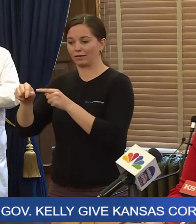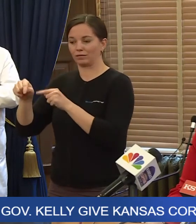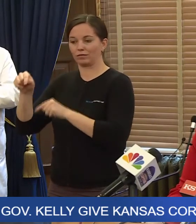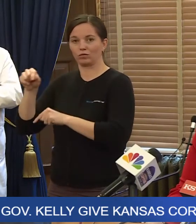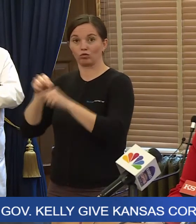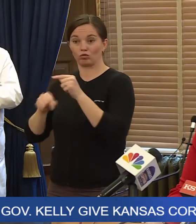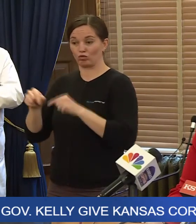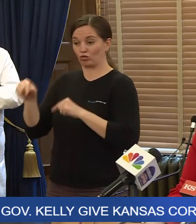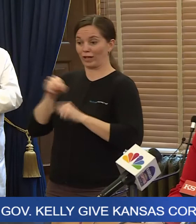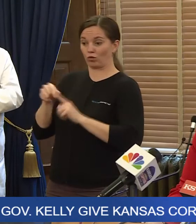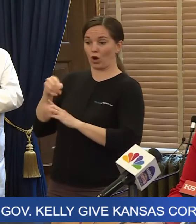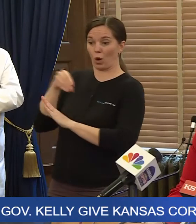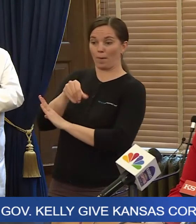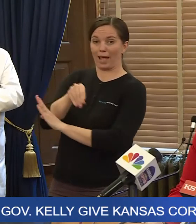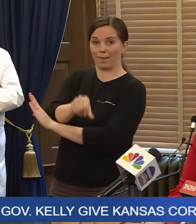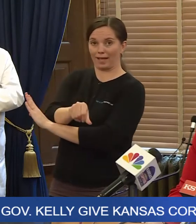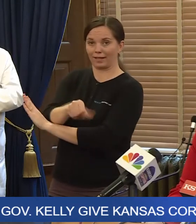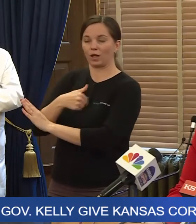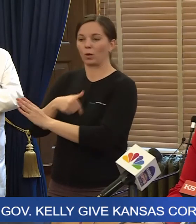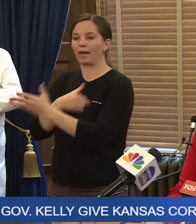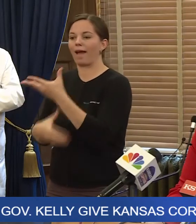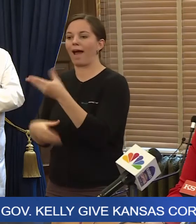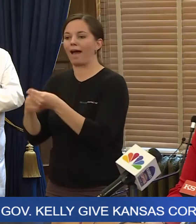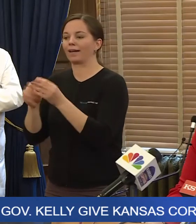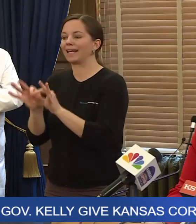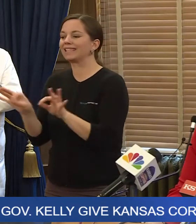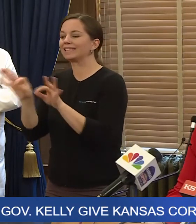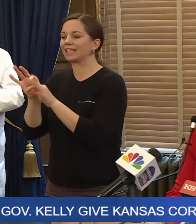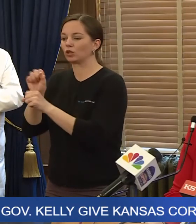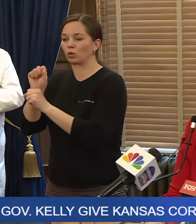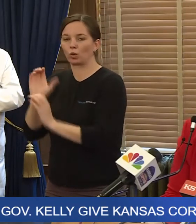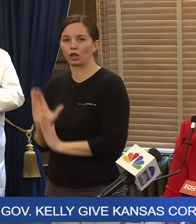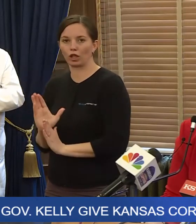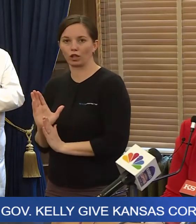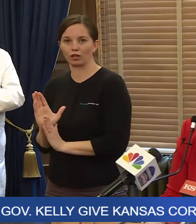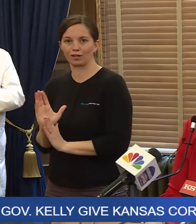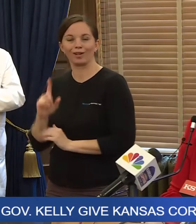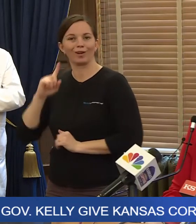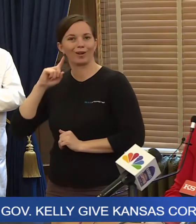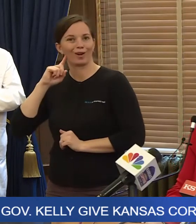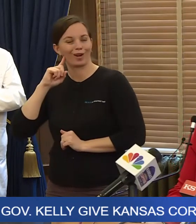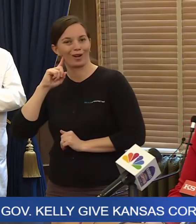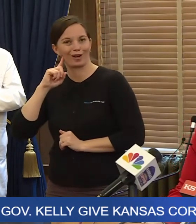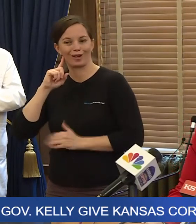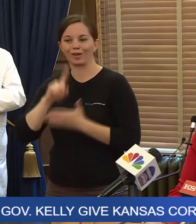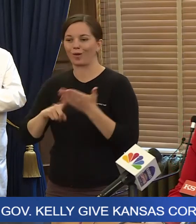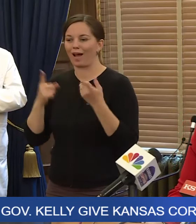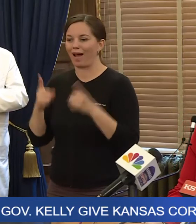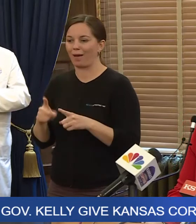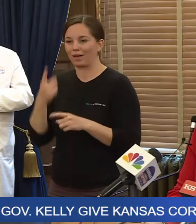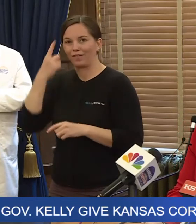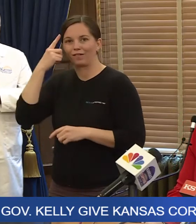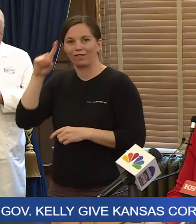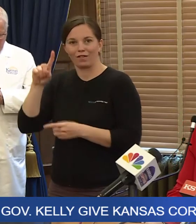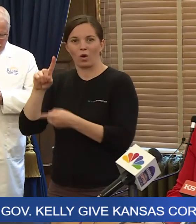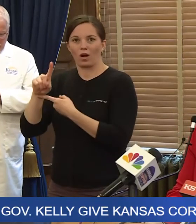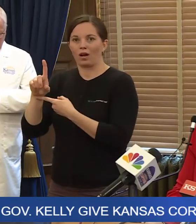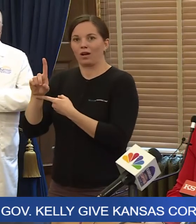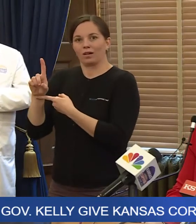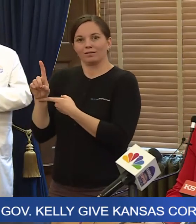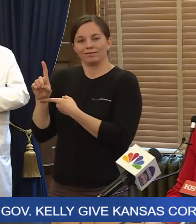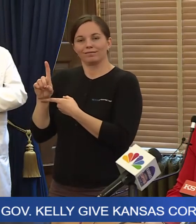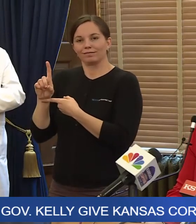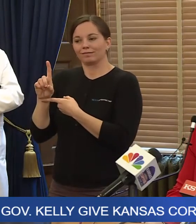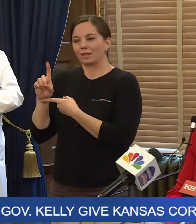we added in the essential workers. As we just heard what happened, the corrections facility, that is a devastating